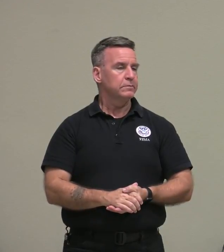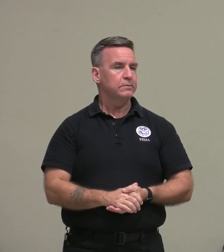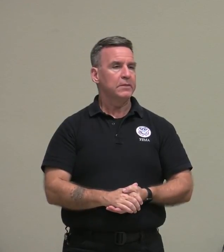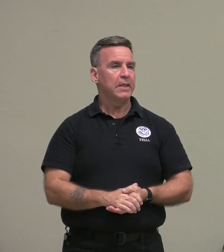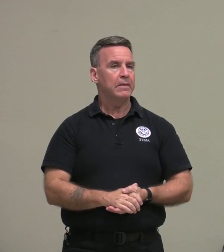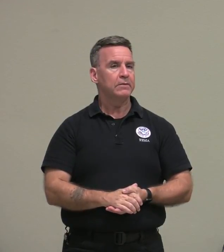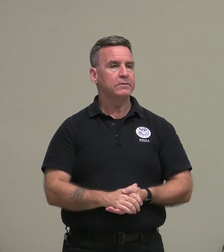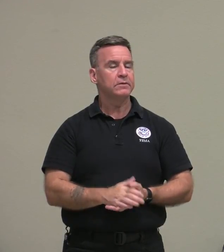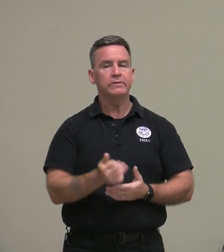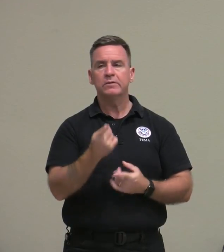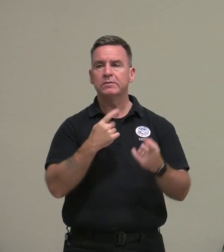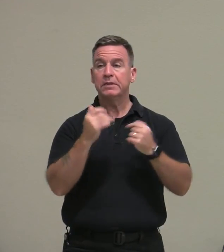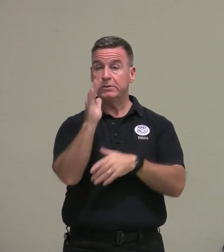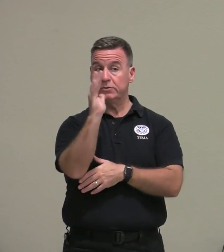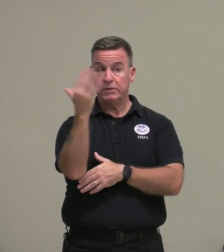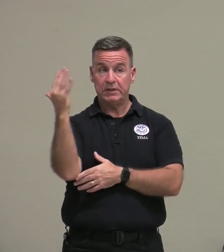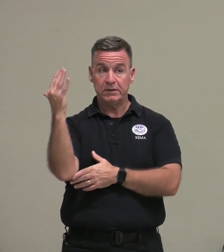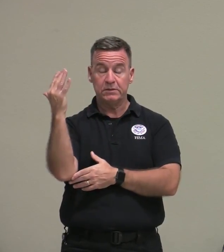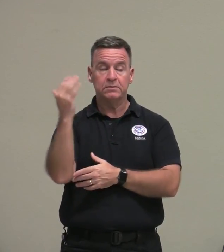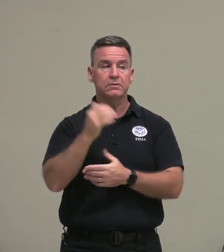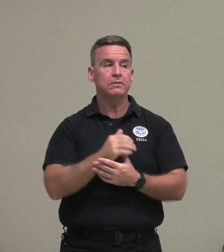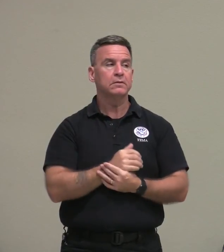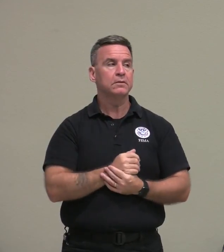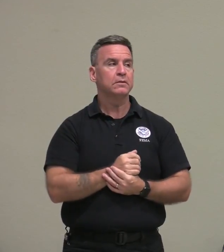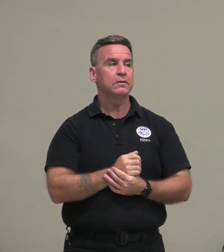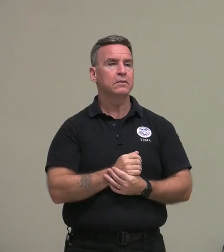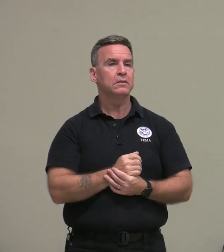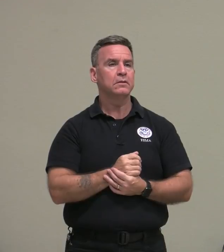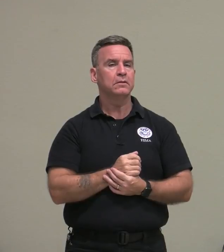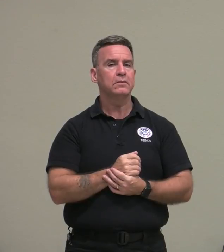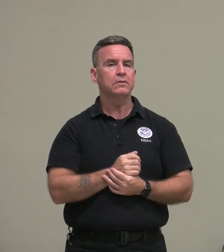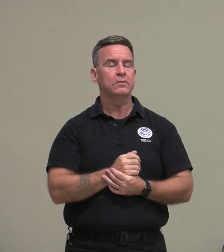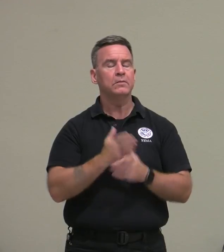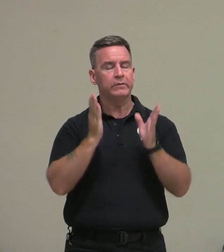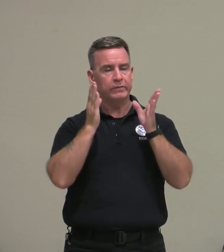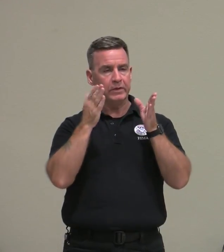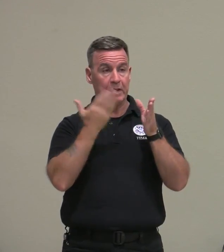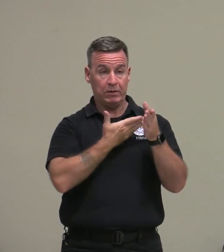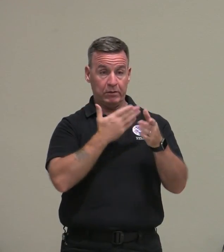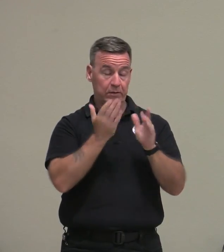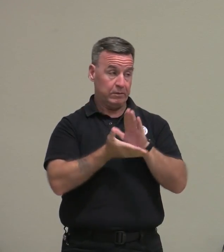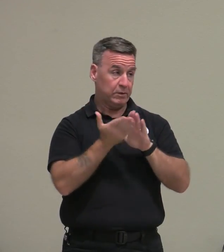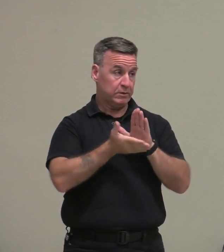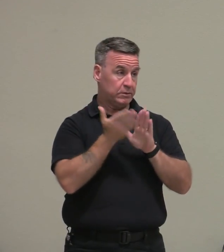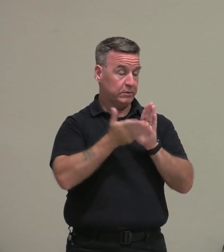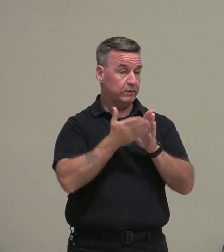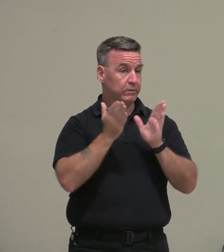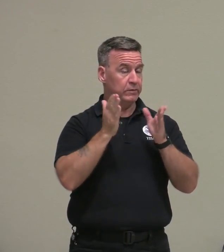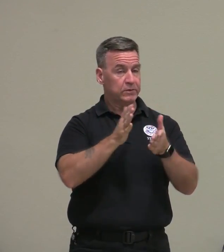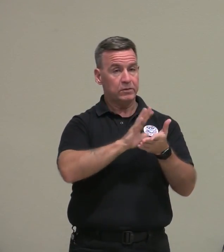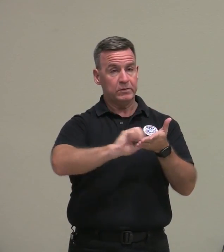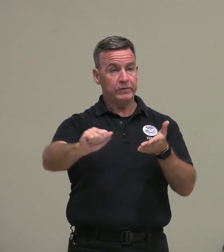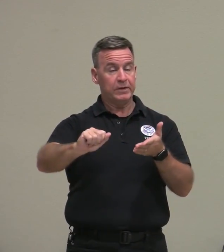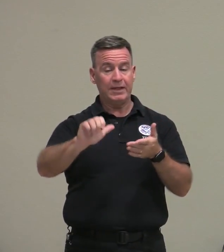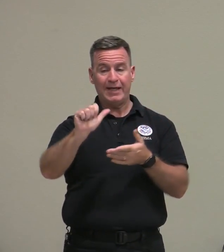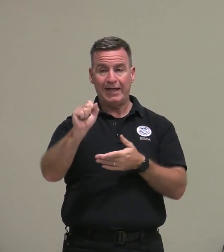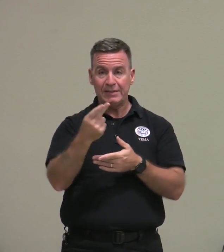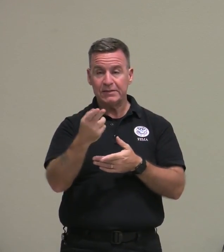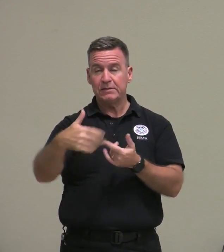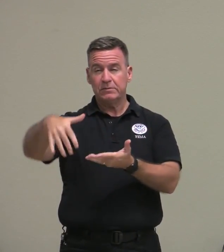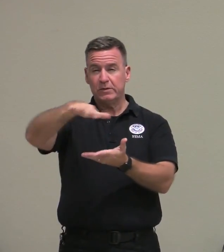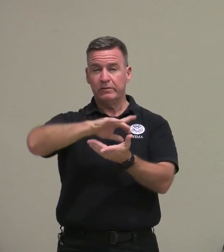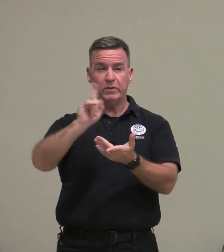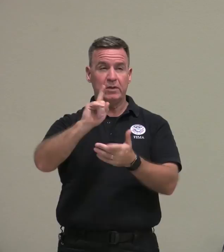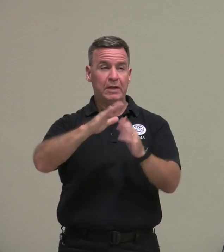Several questions about trees. we will be focused in our operation removing the ash and debris